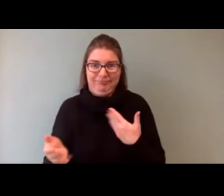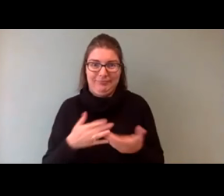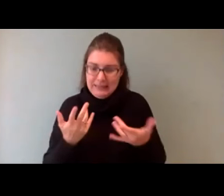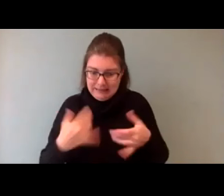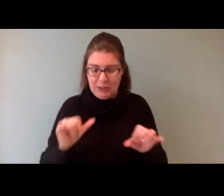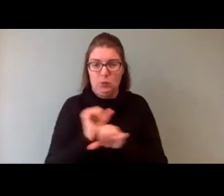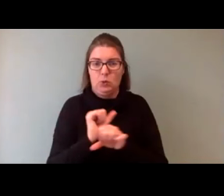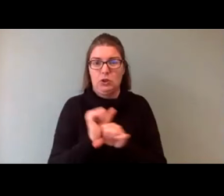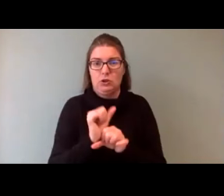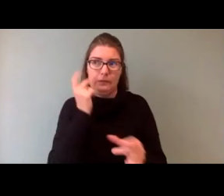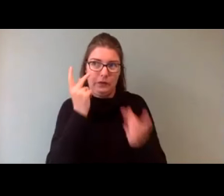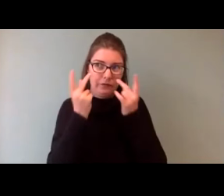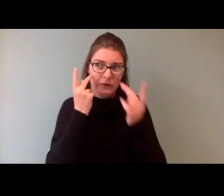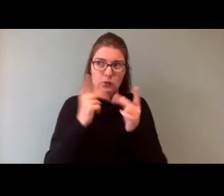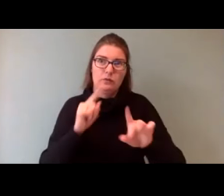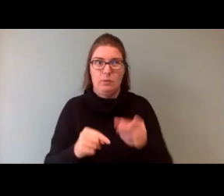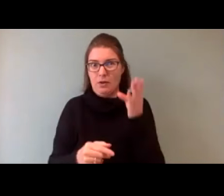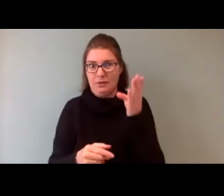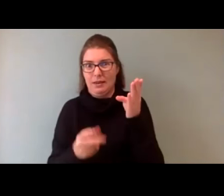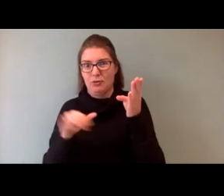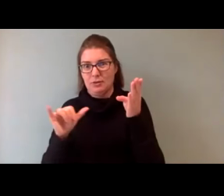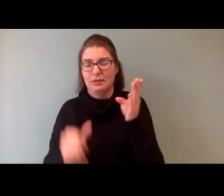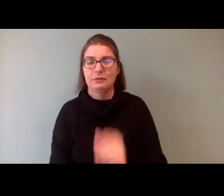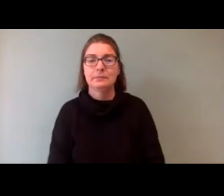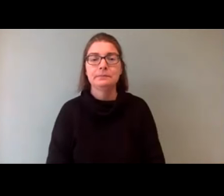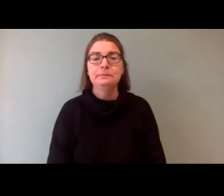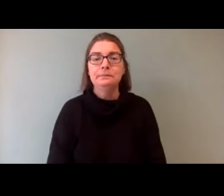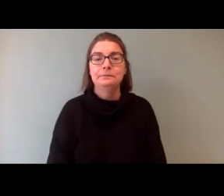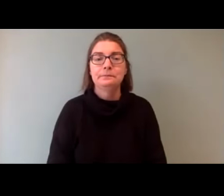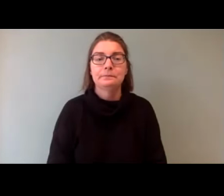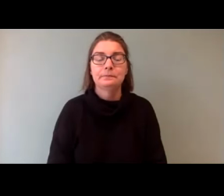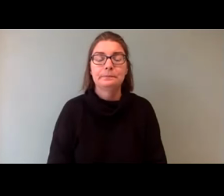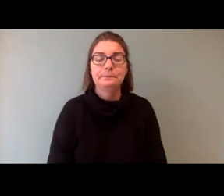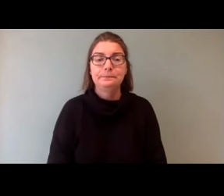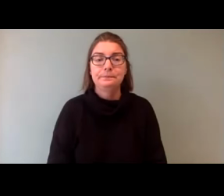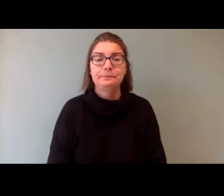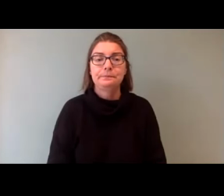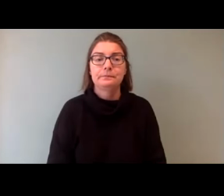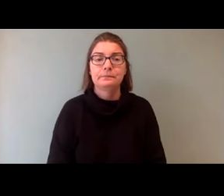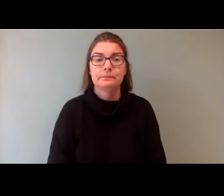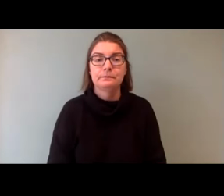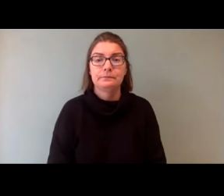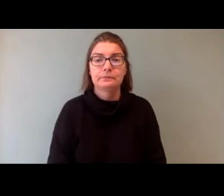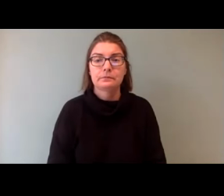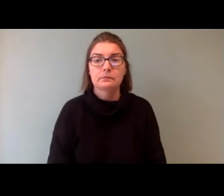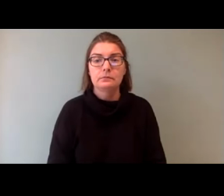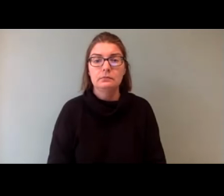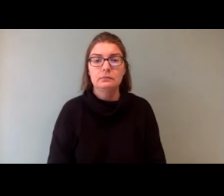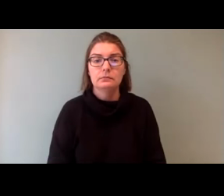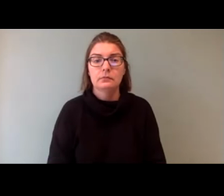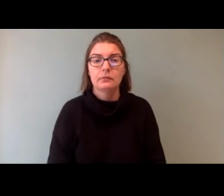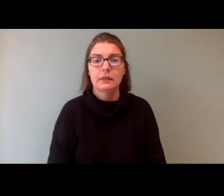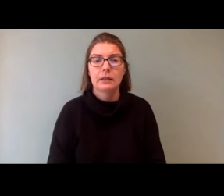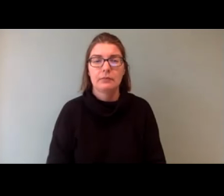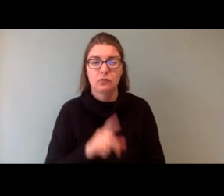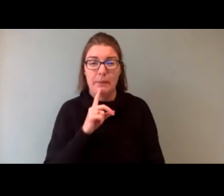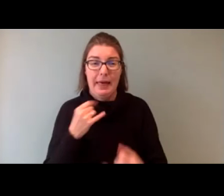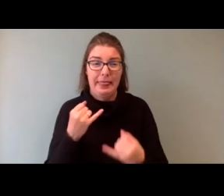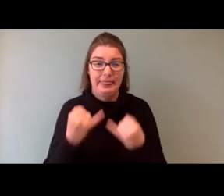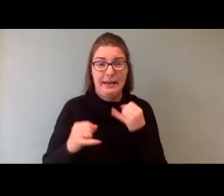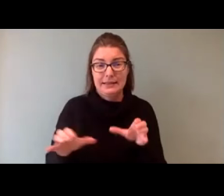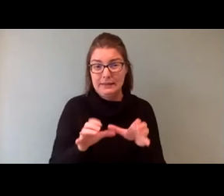You're visualizing those responses. So I really want to get to that last kind of activity that